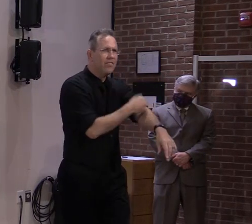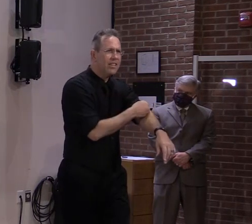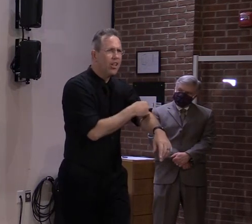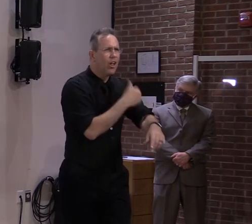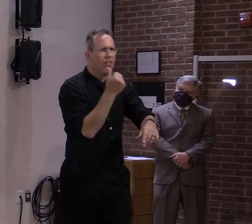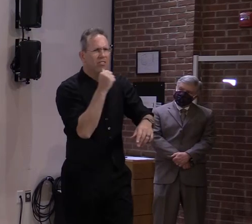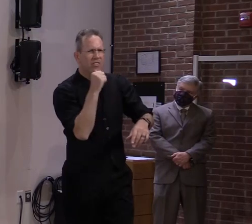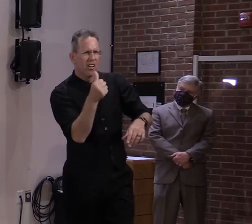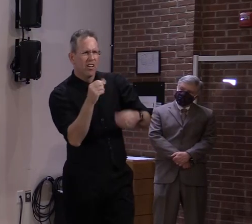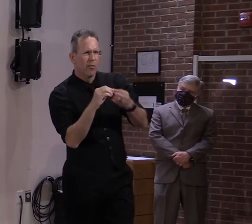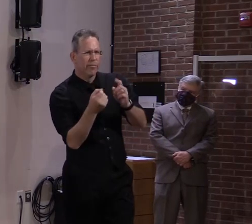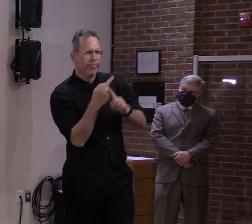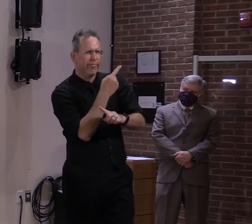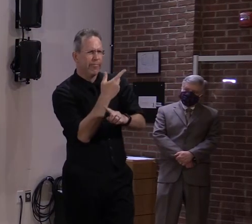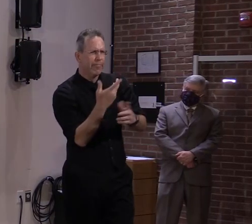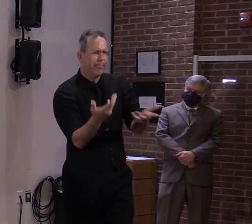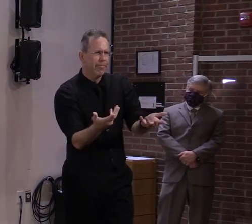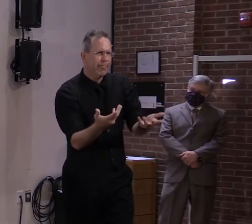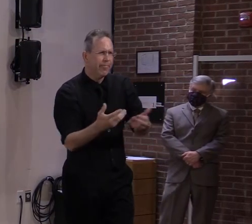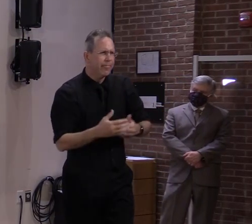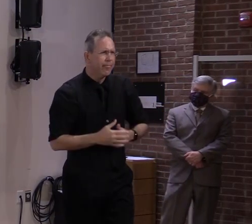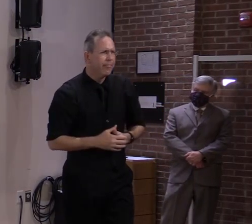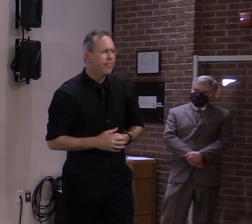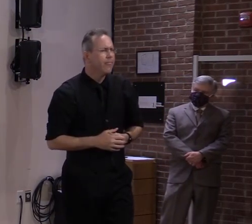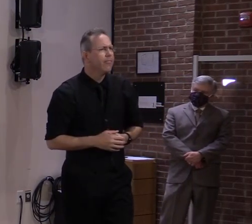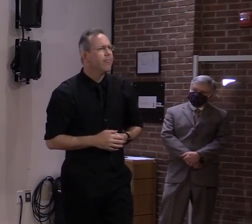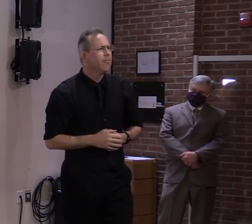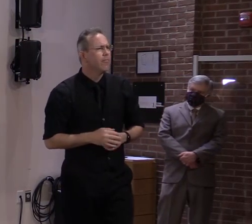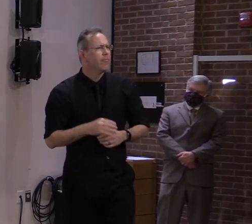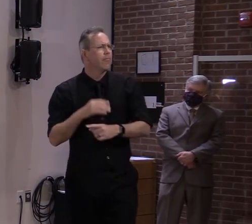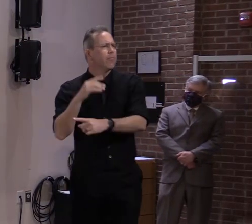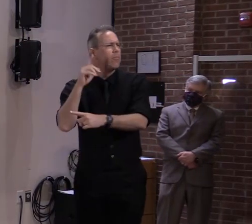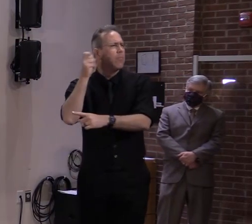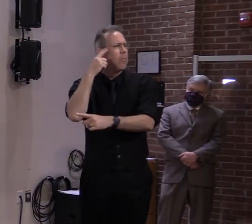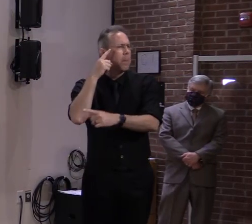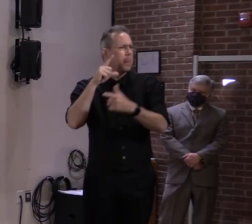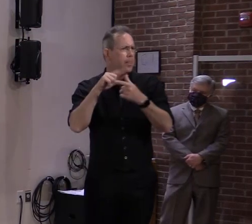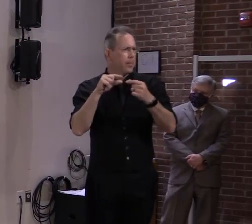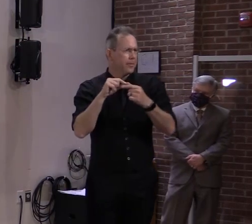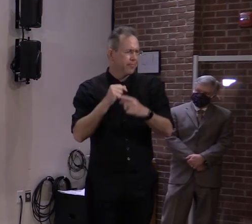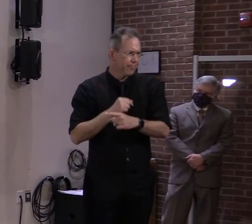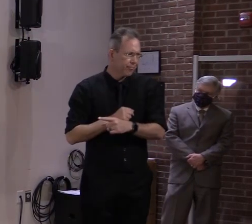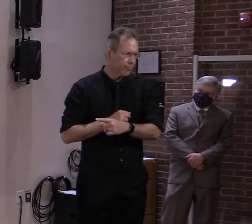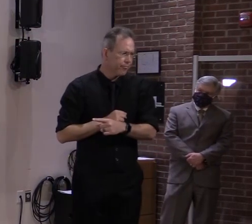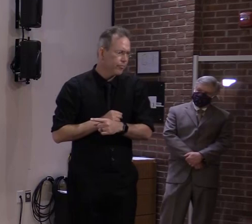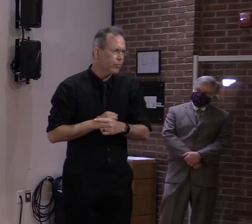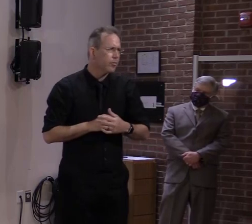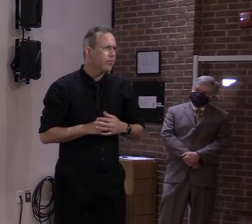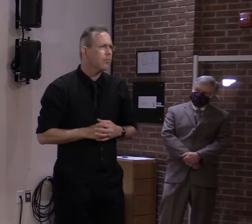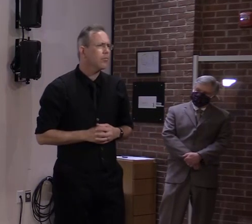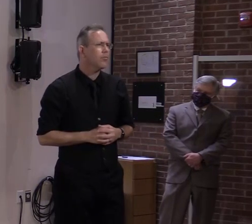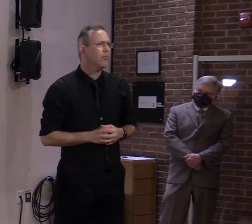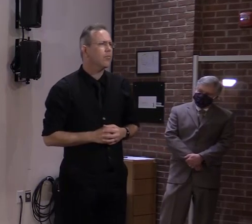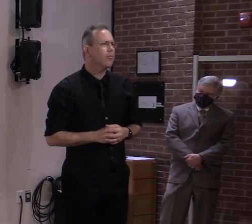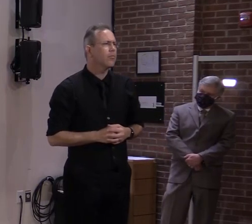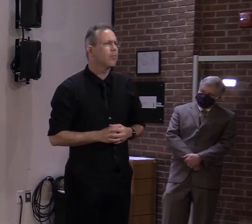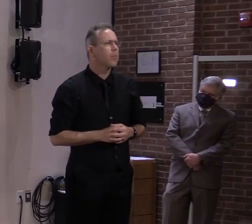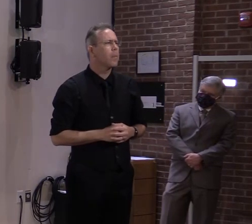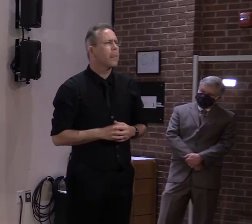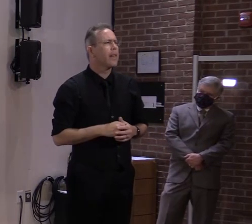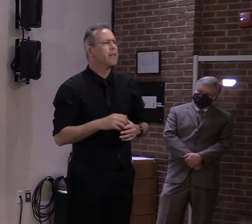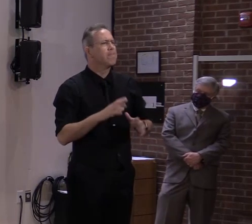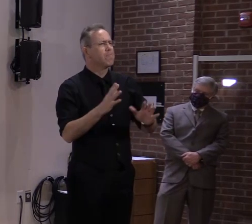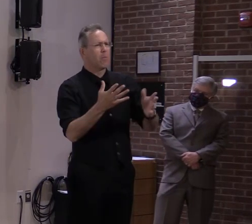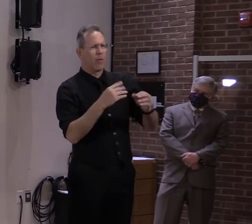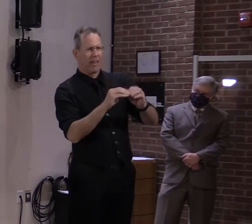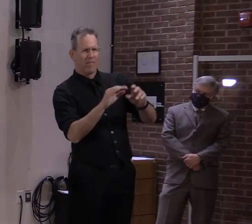Yeah, first of all, I don't believe, if I did, I didn't mean to say this, that there was any requirement of employees to have